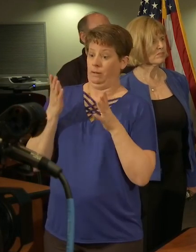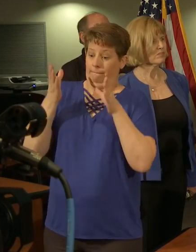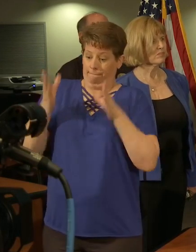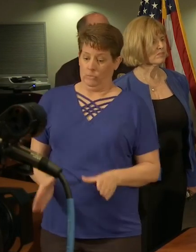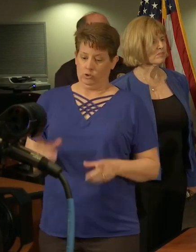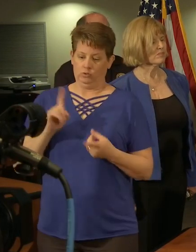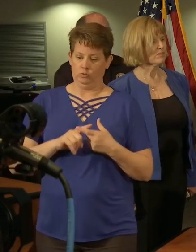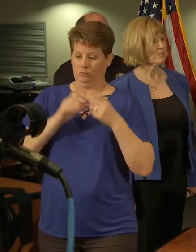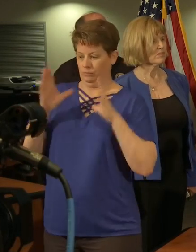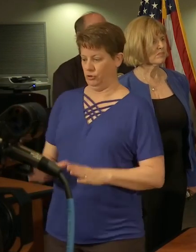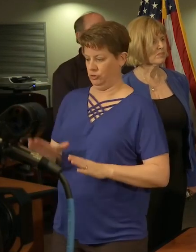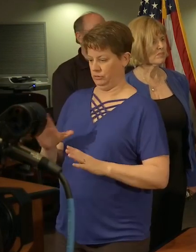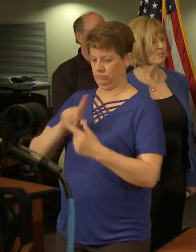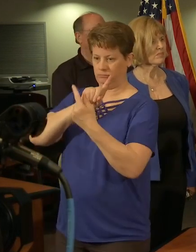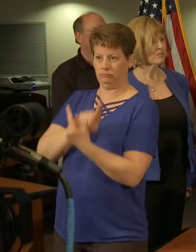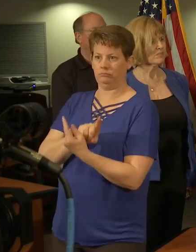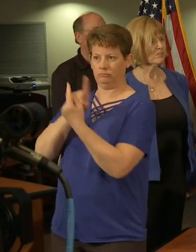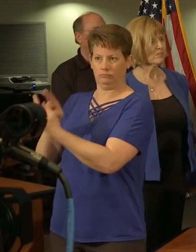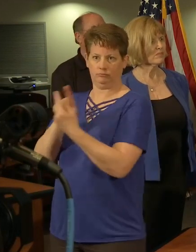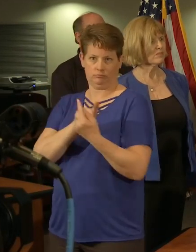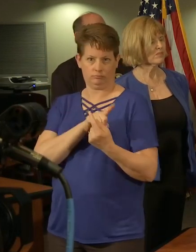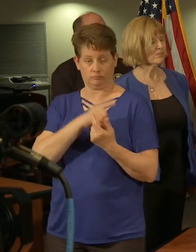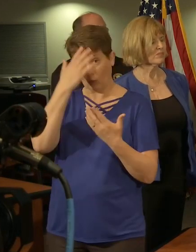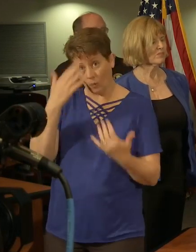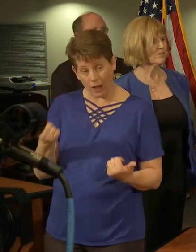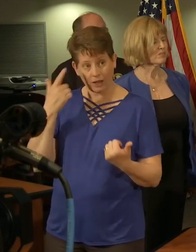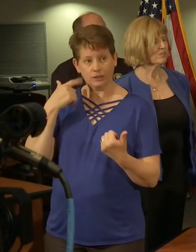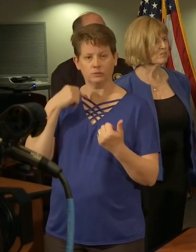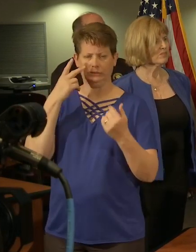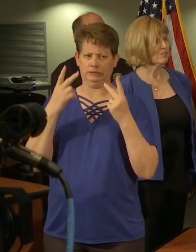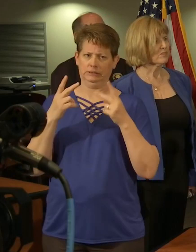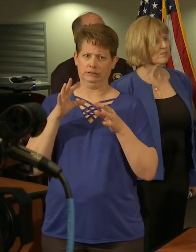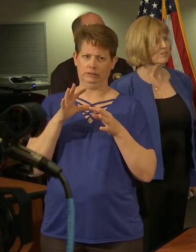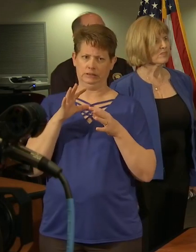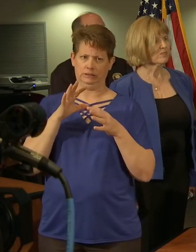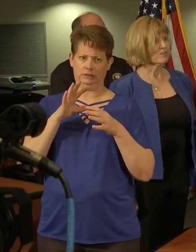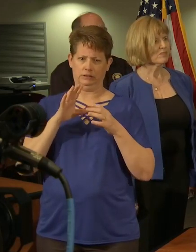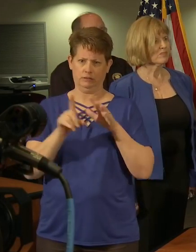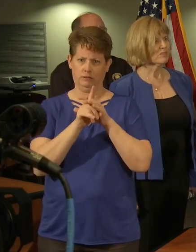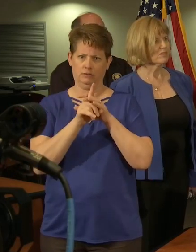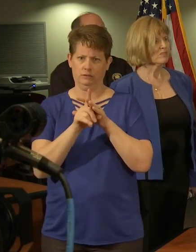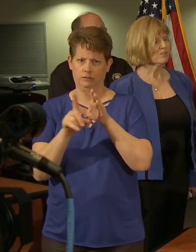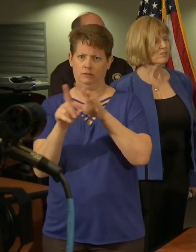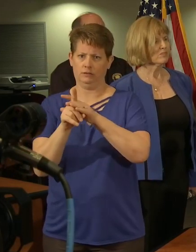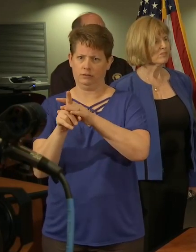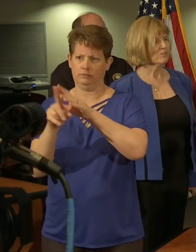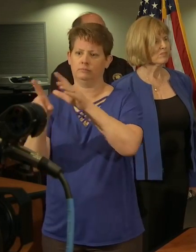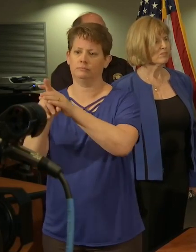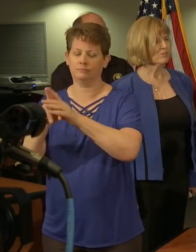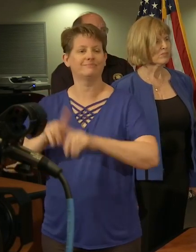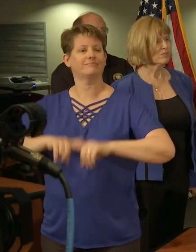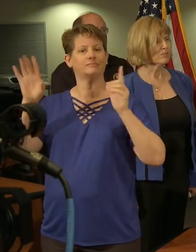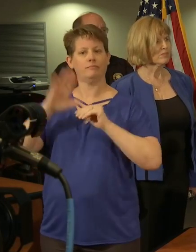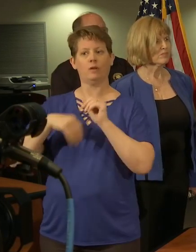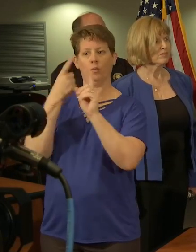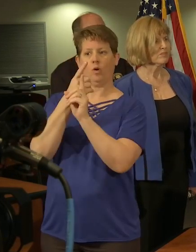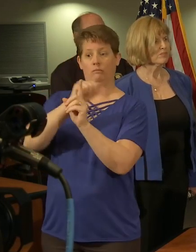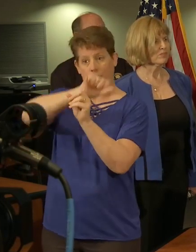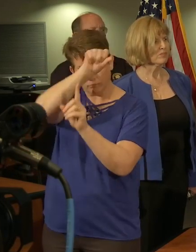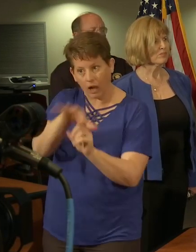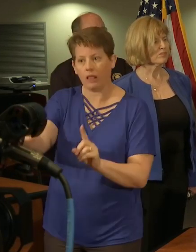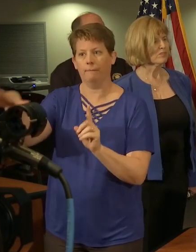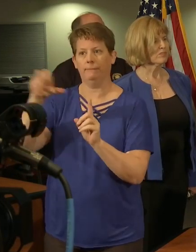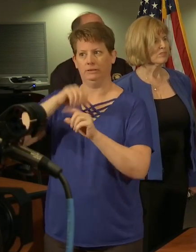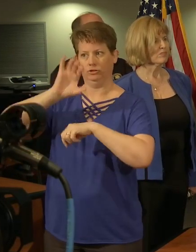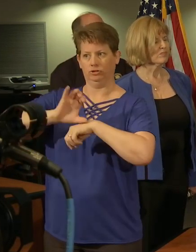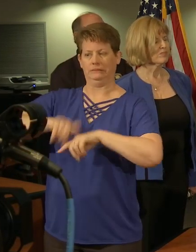transmission, because there is a slow staggering of the onsets of illness. And that is different from a point source exposure that could have occurred in a